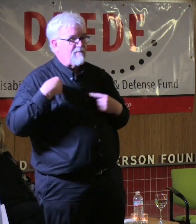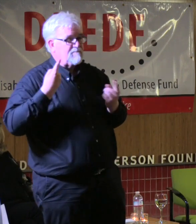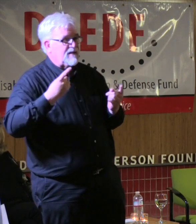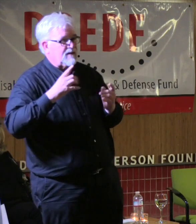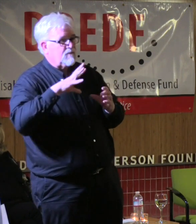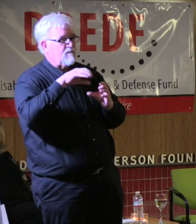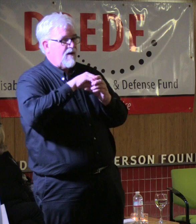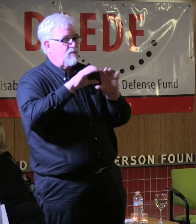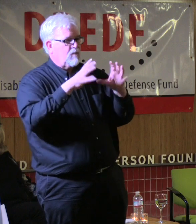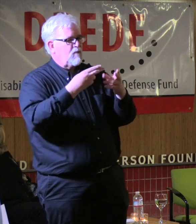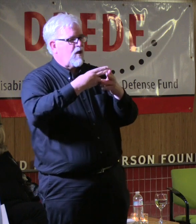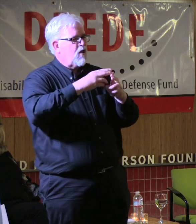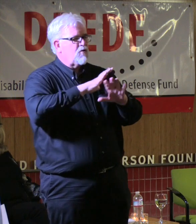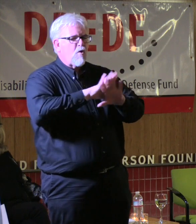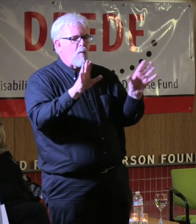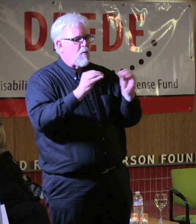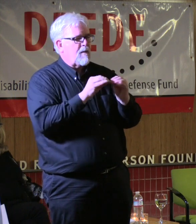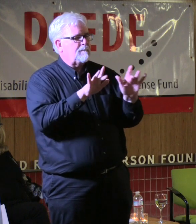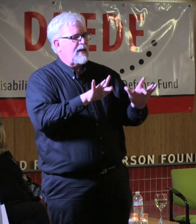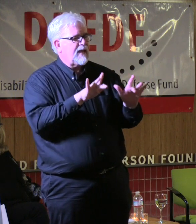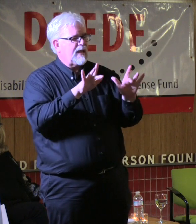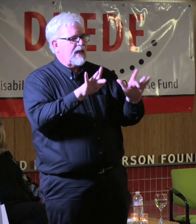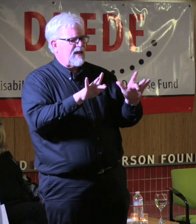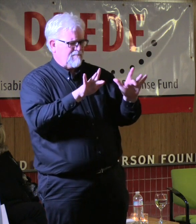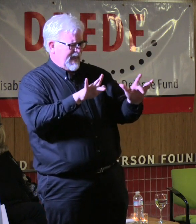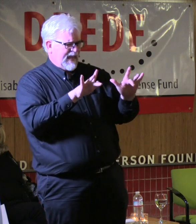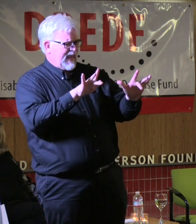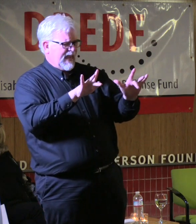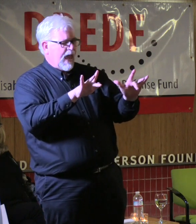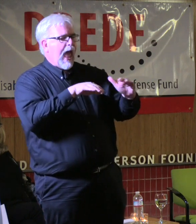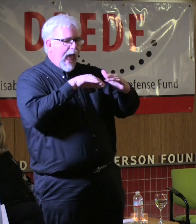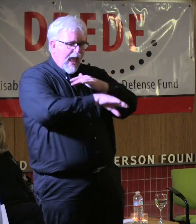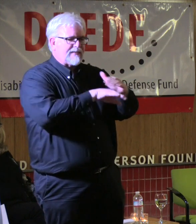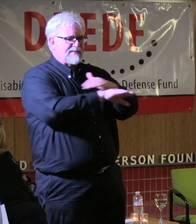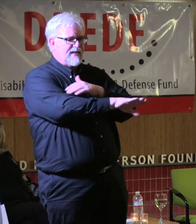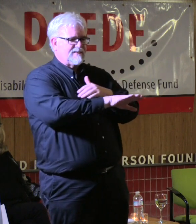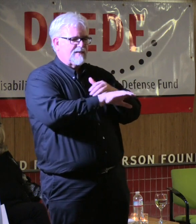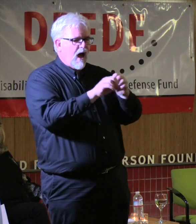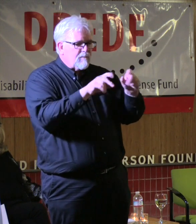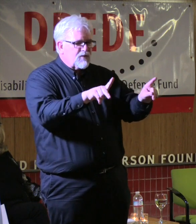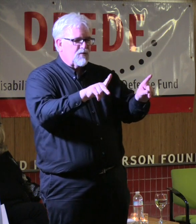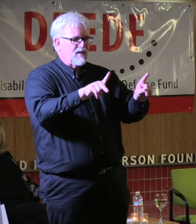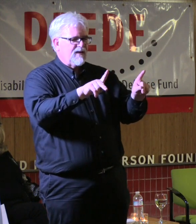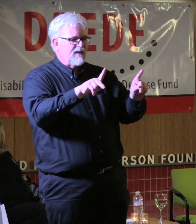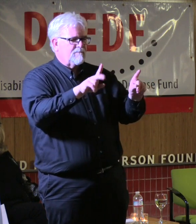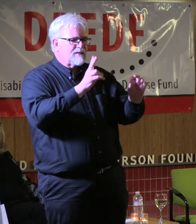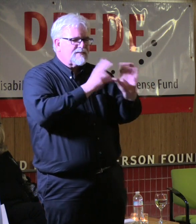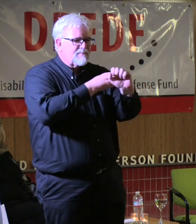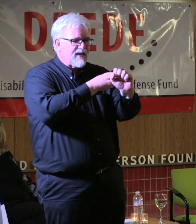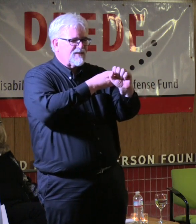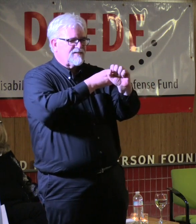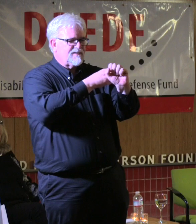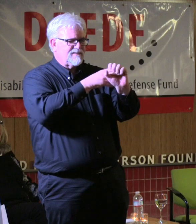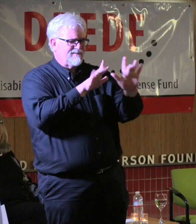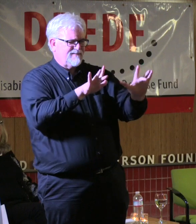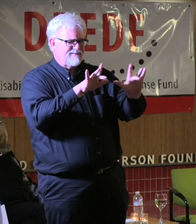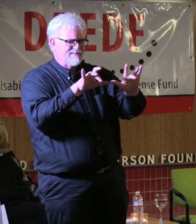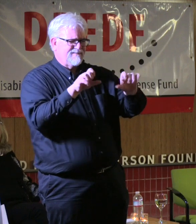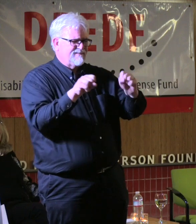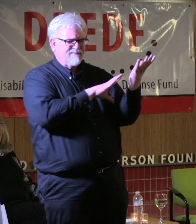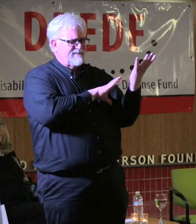More Pity. What we want is accessibility and opportunity and participation and the